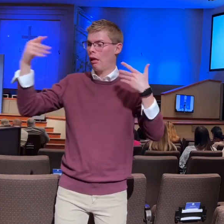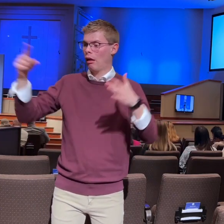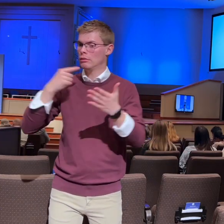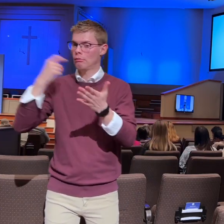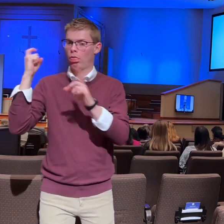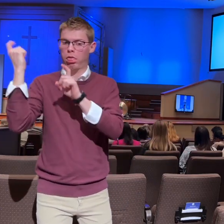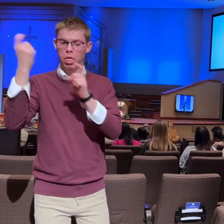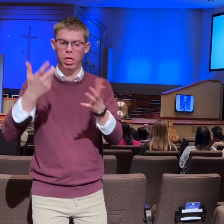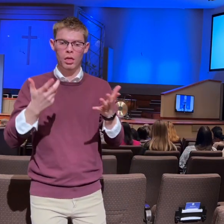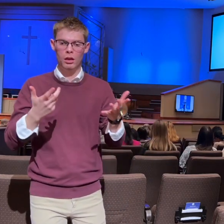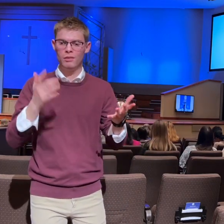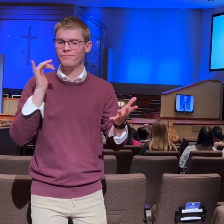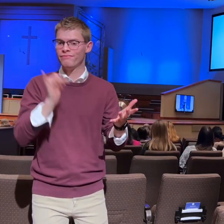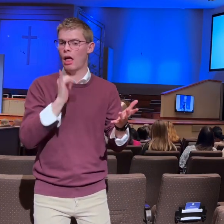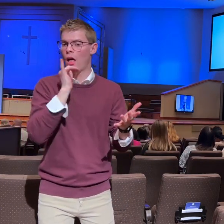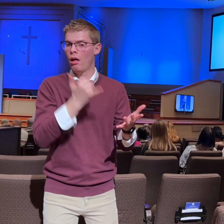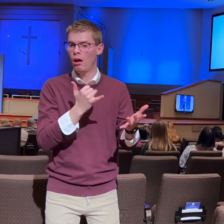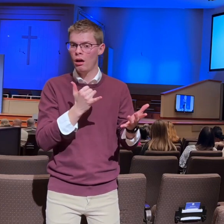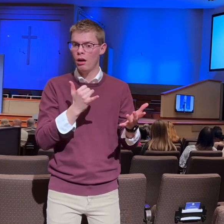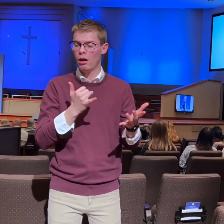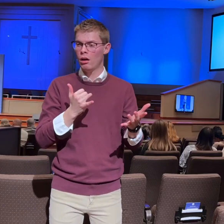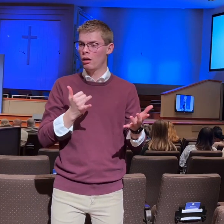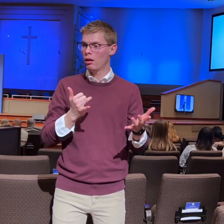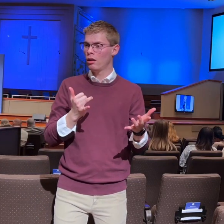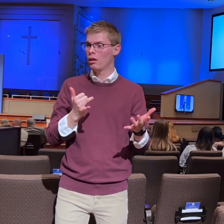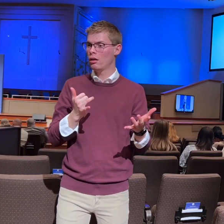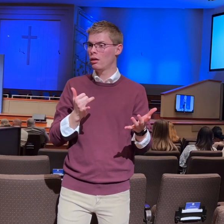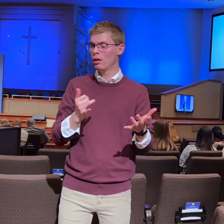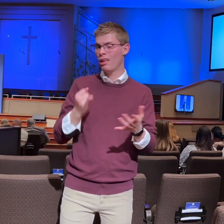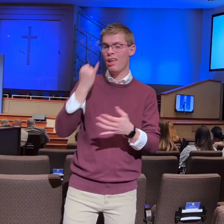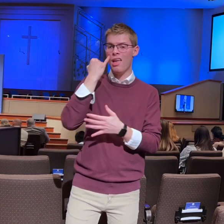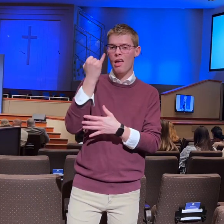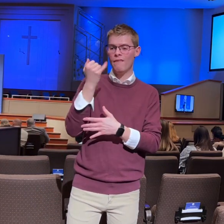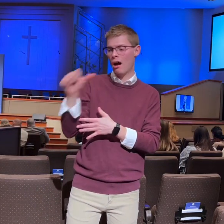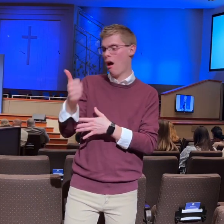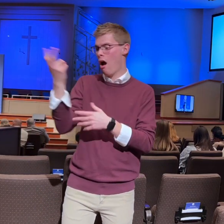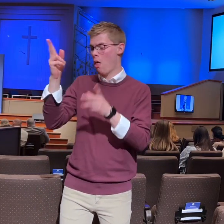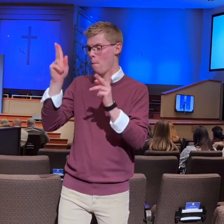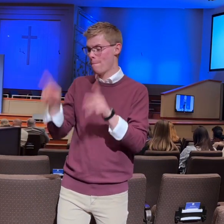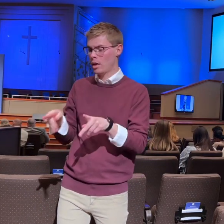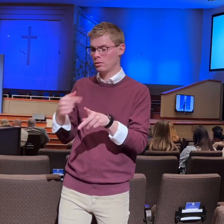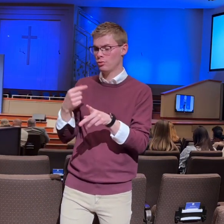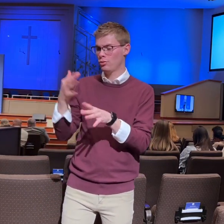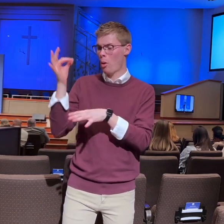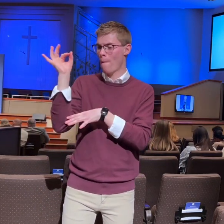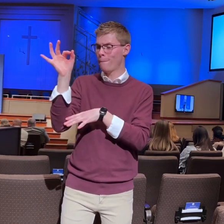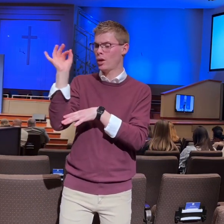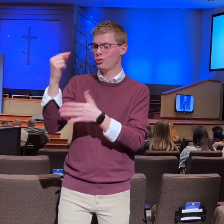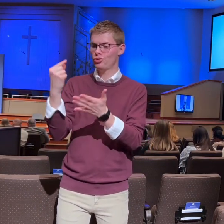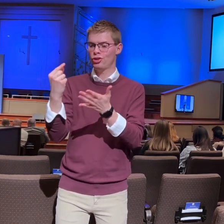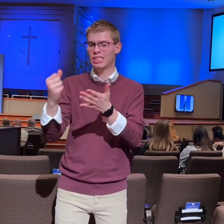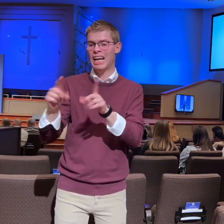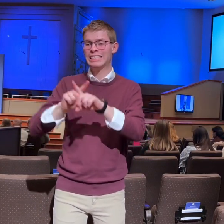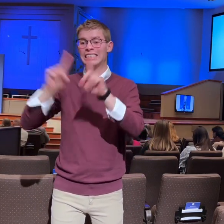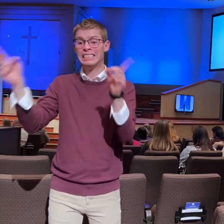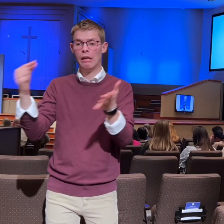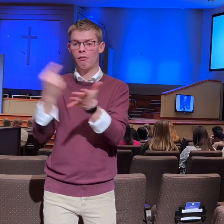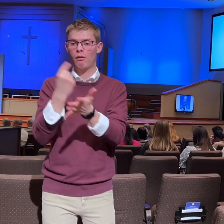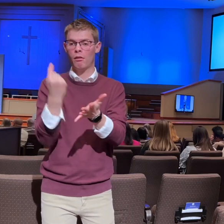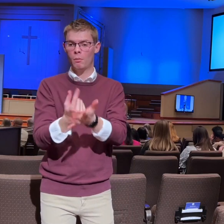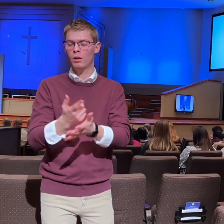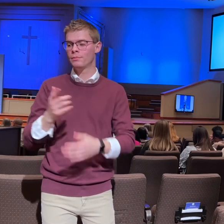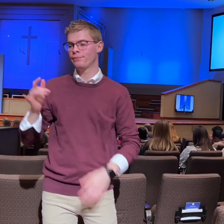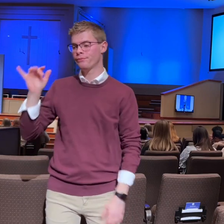said before, so say I now again. If any man preach any other gospel unto you that ye have received, let him be accursed. This